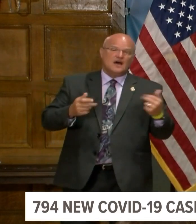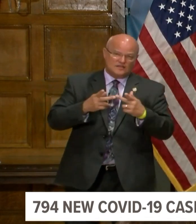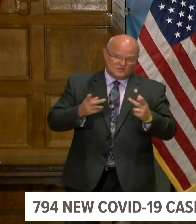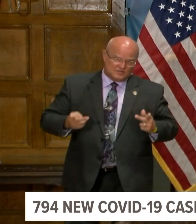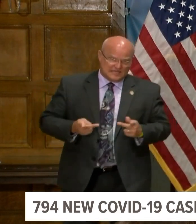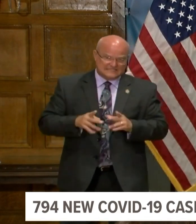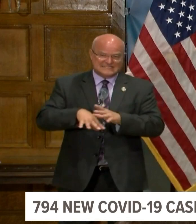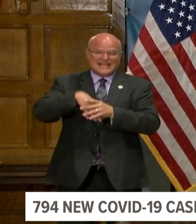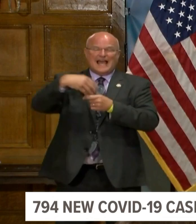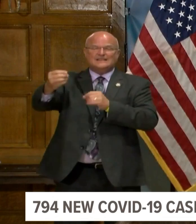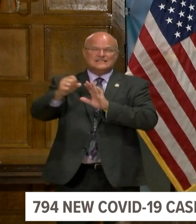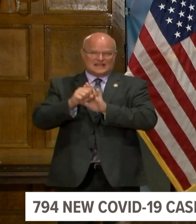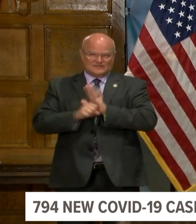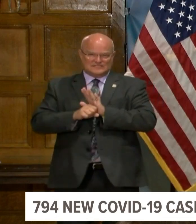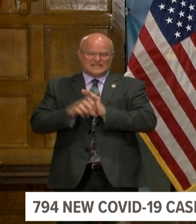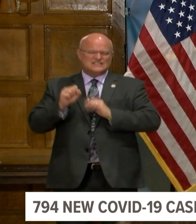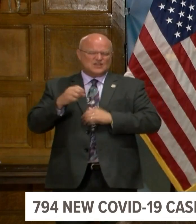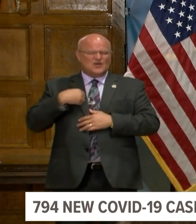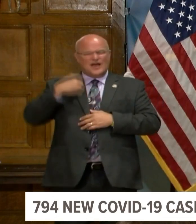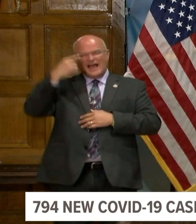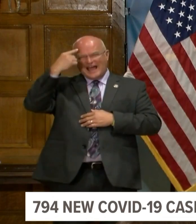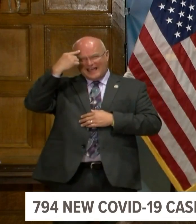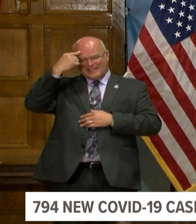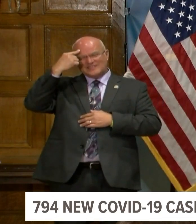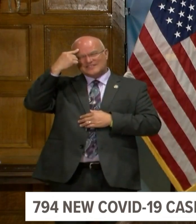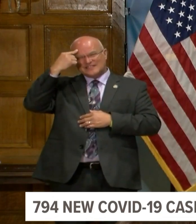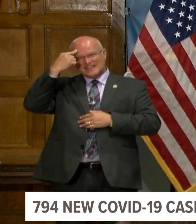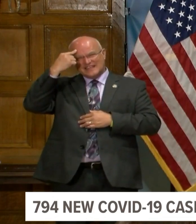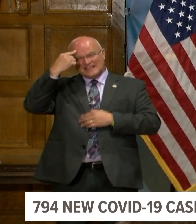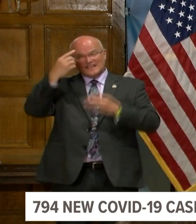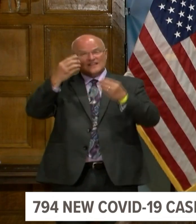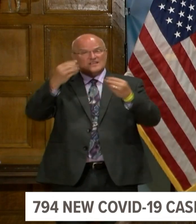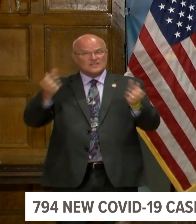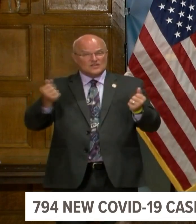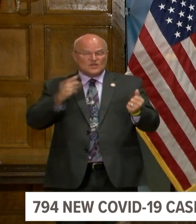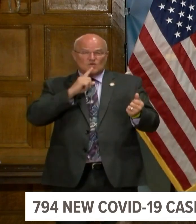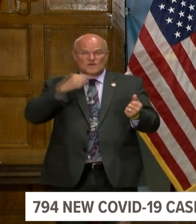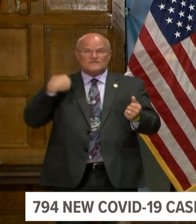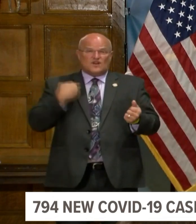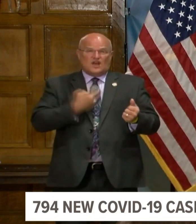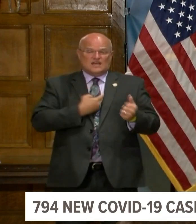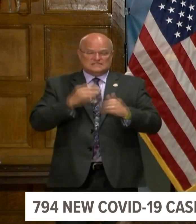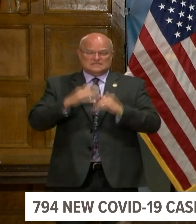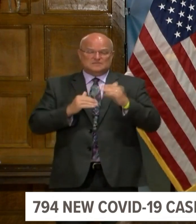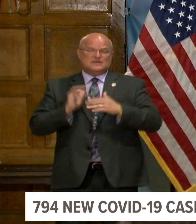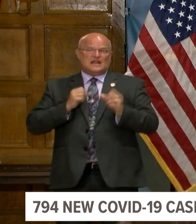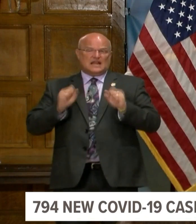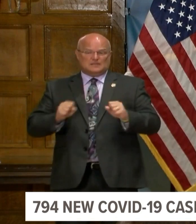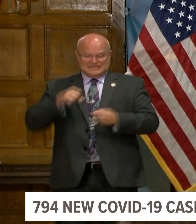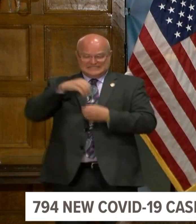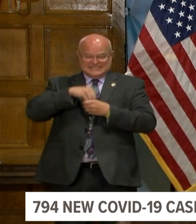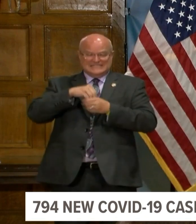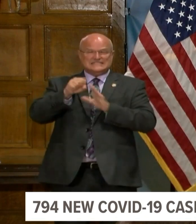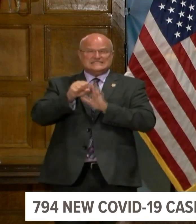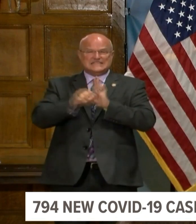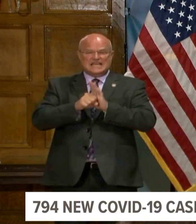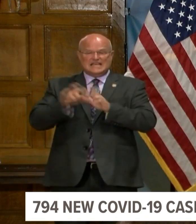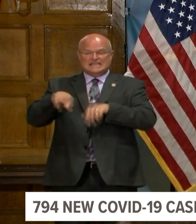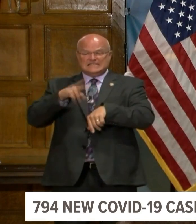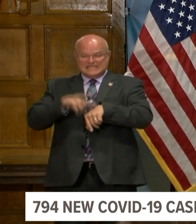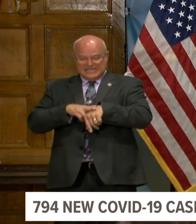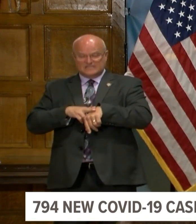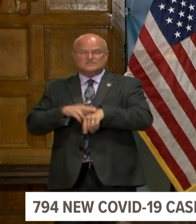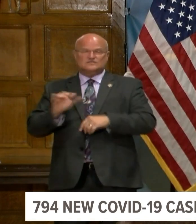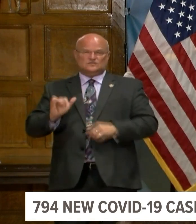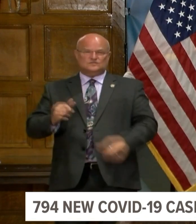facilities outside of our state. So I think the solution really is for us to build our capacity as a nation, but also